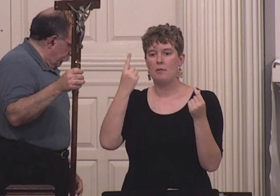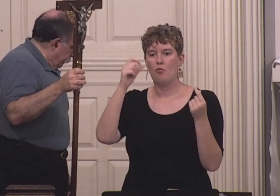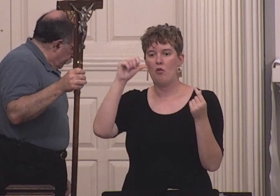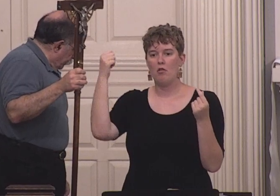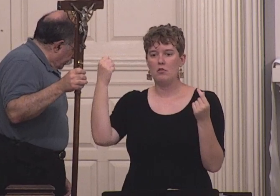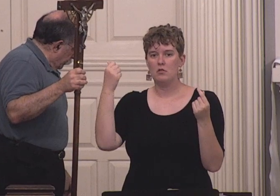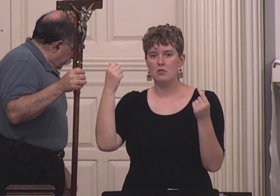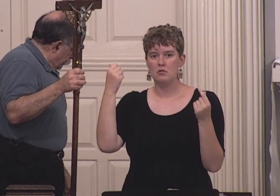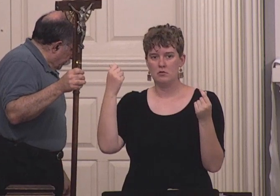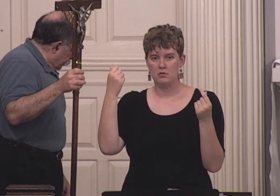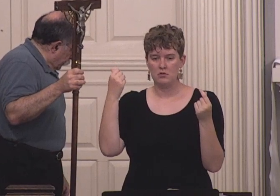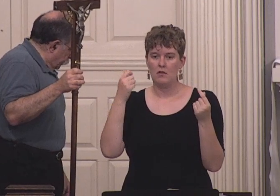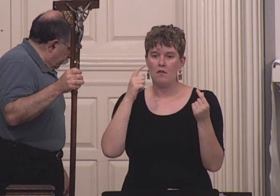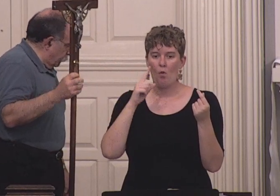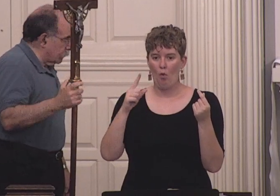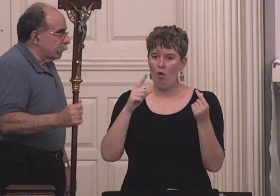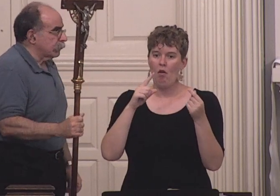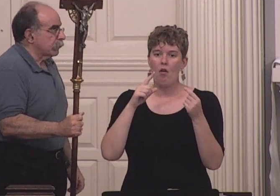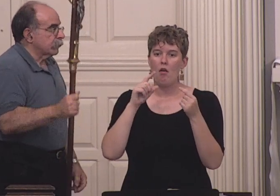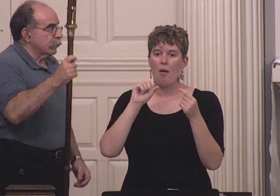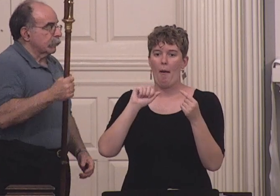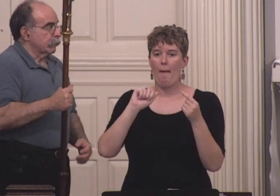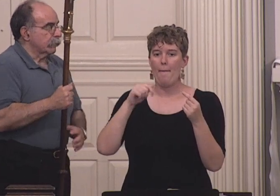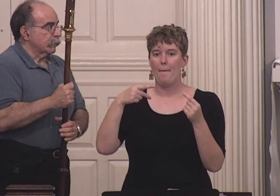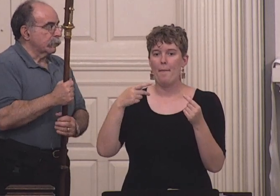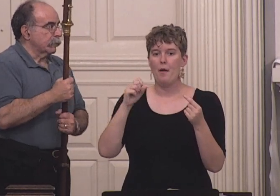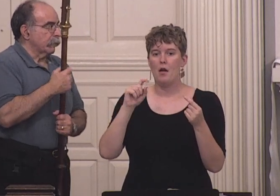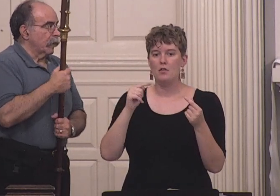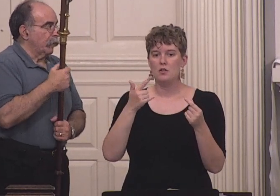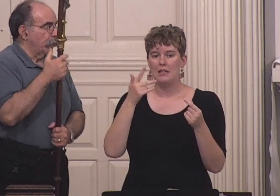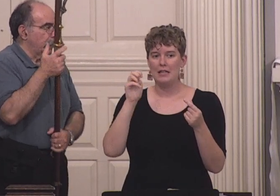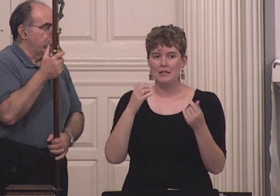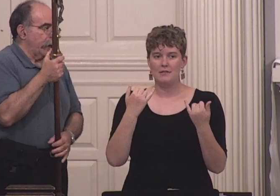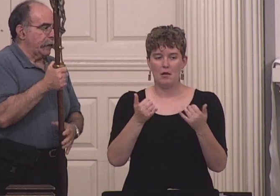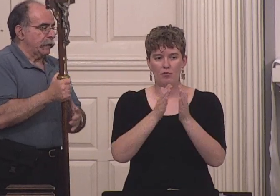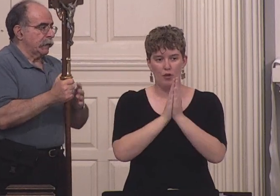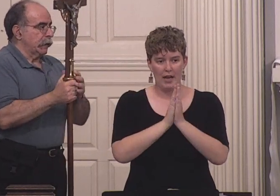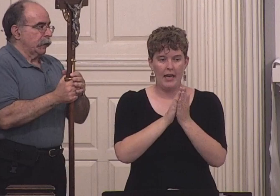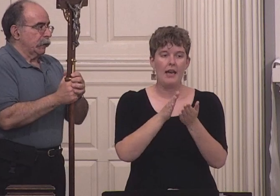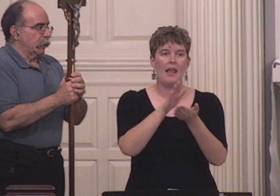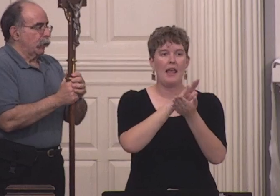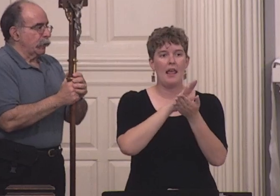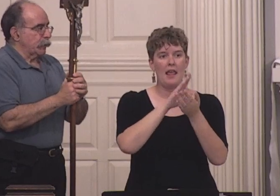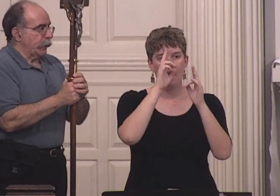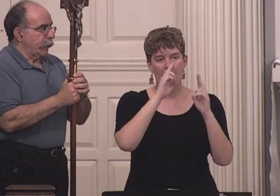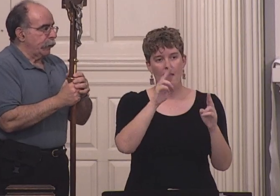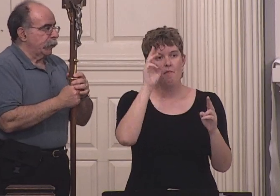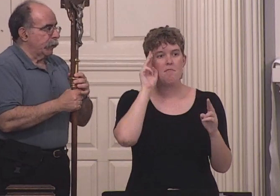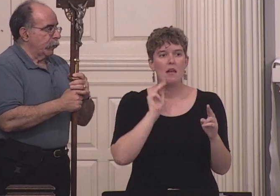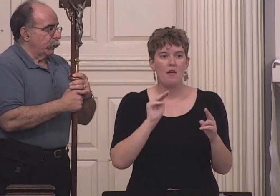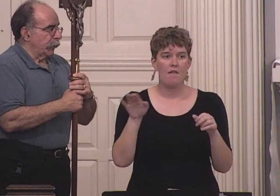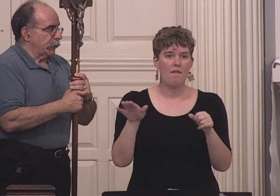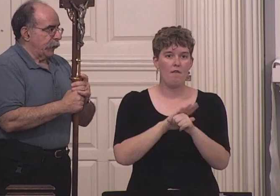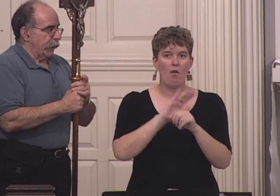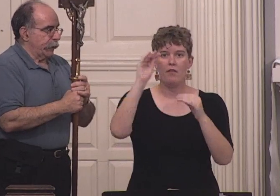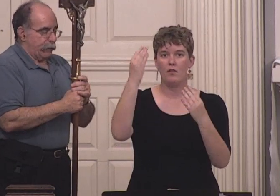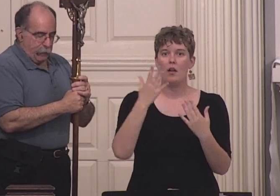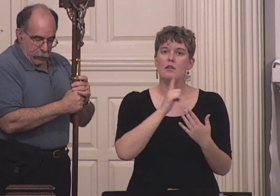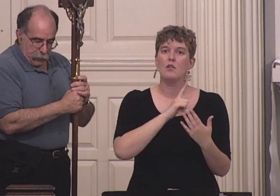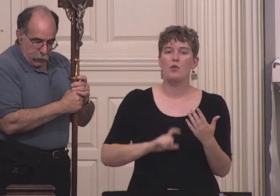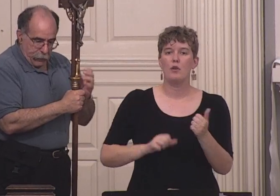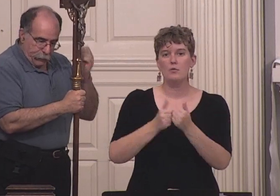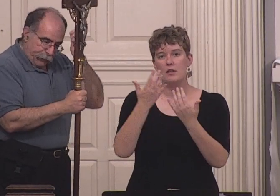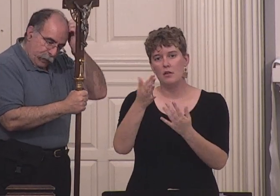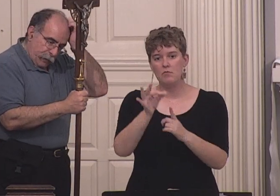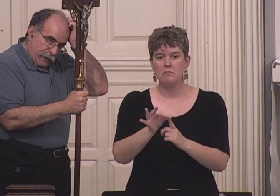for a certain apostolate. Hail Mary, full of grace, the Lord is with you. Blessed are you